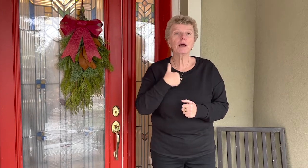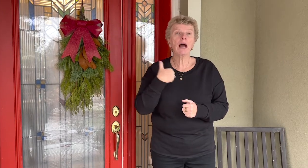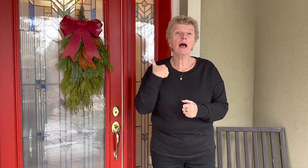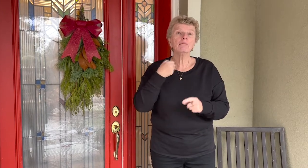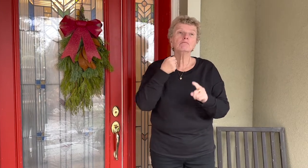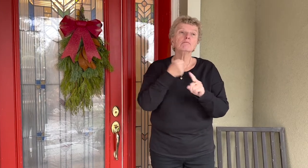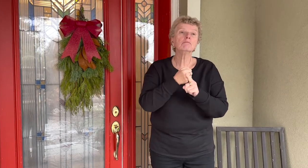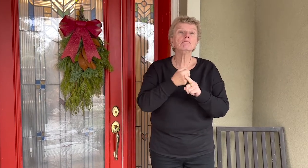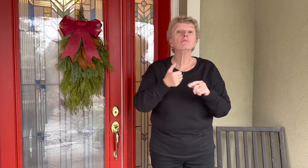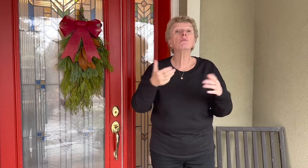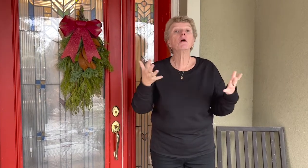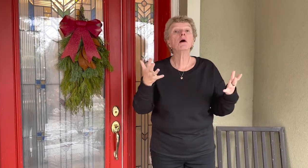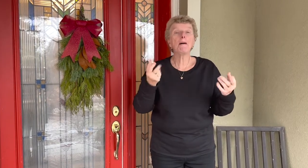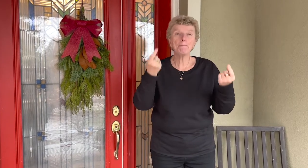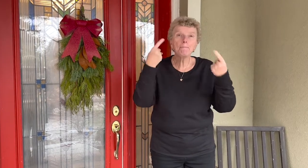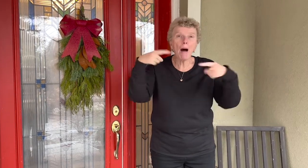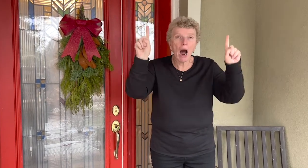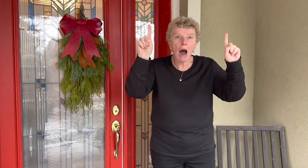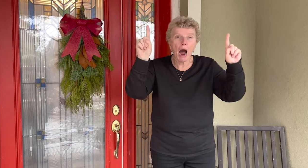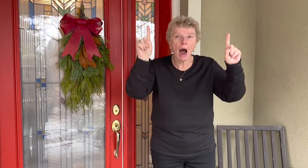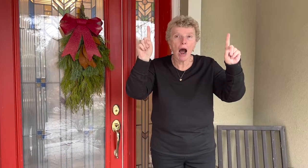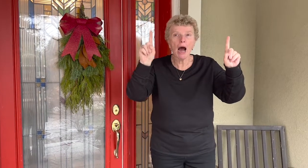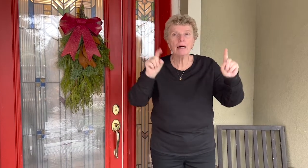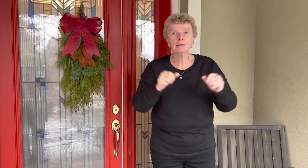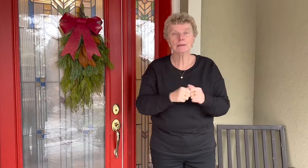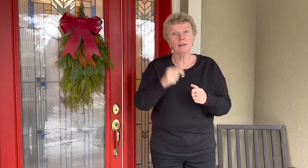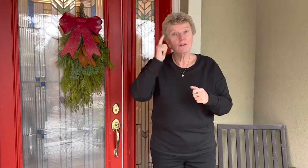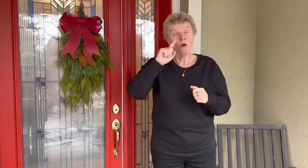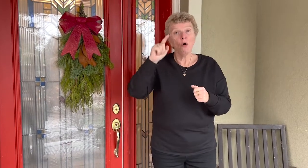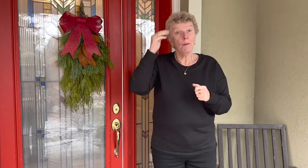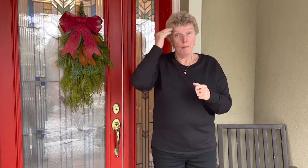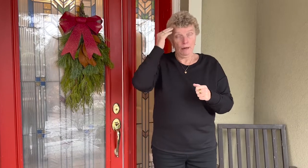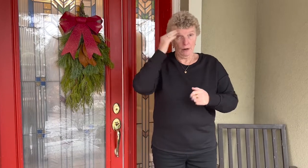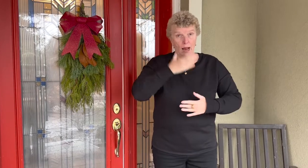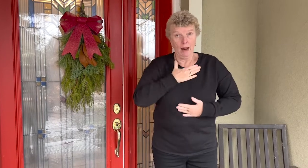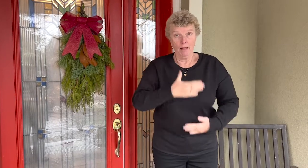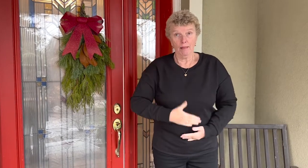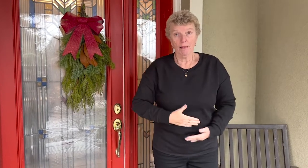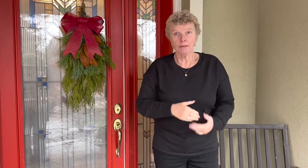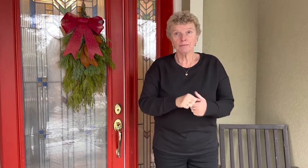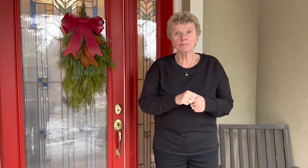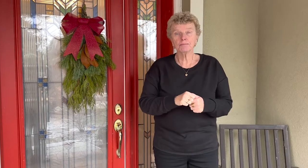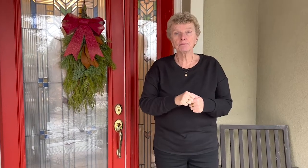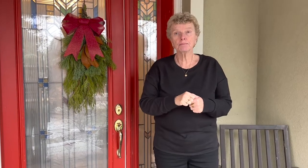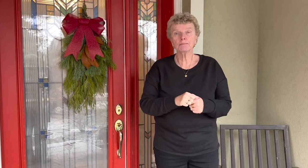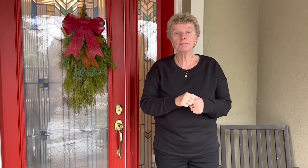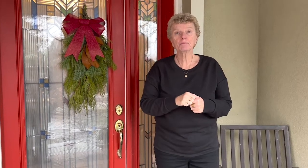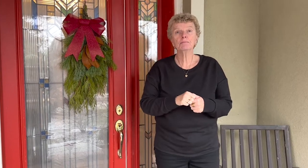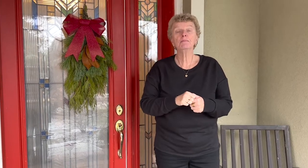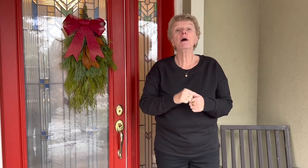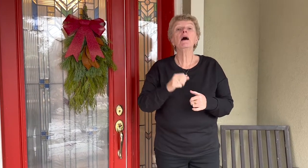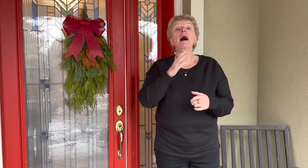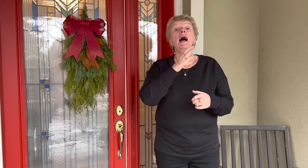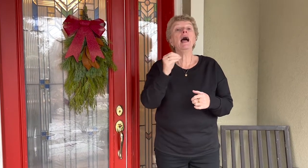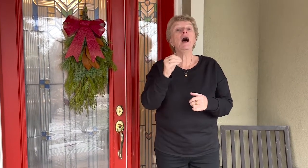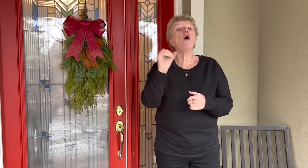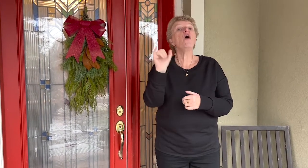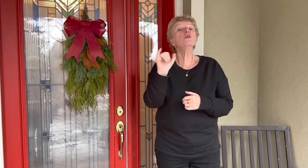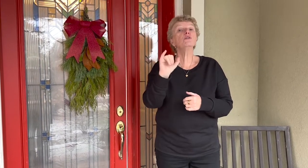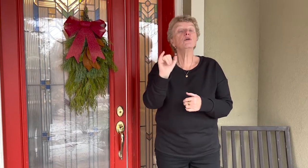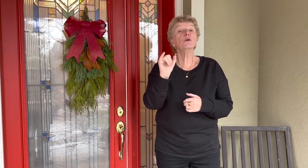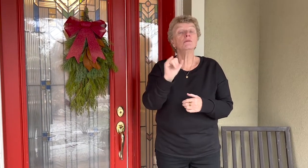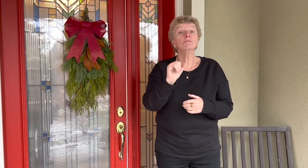And also, we have a fabulous program called PAH, for mental